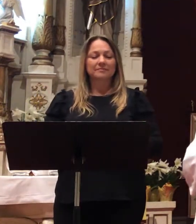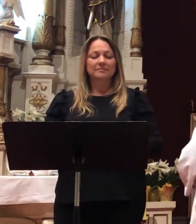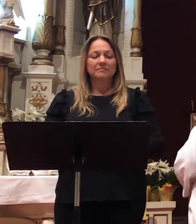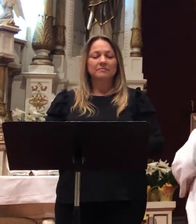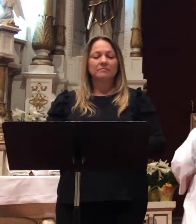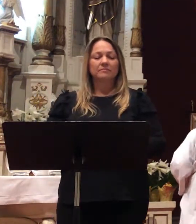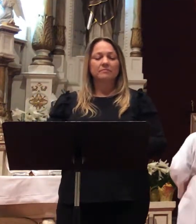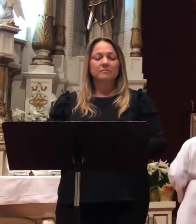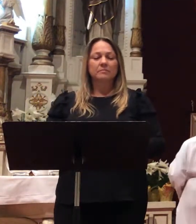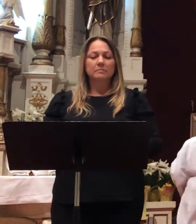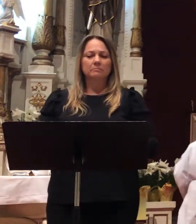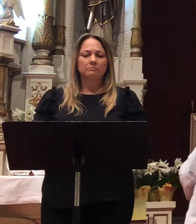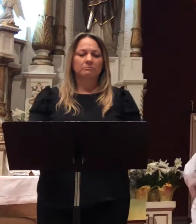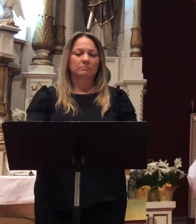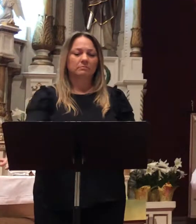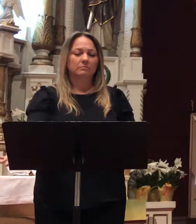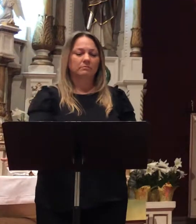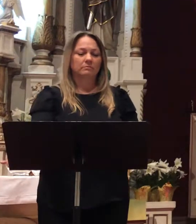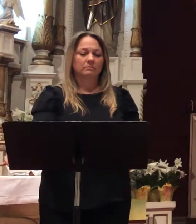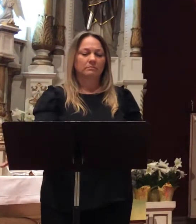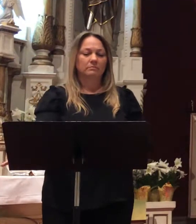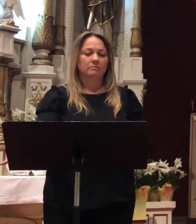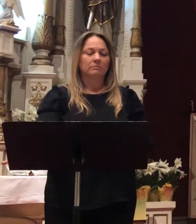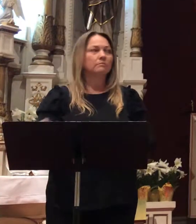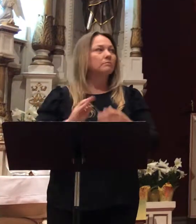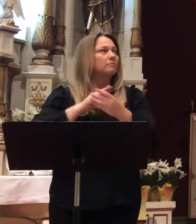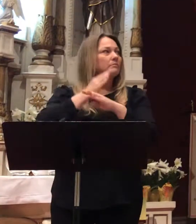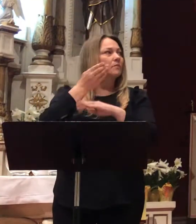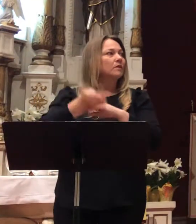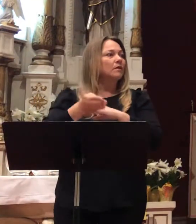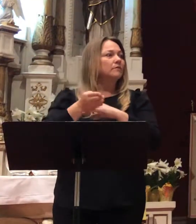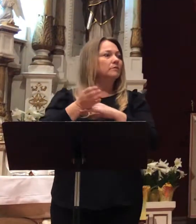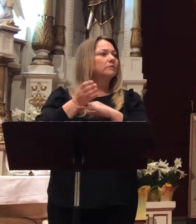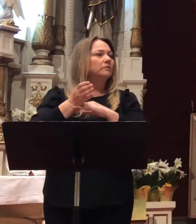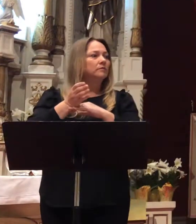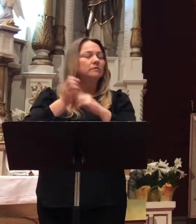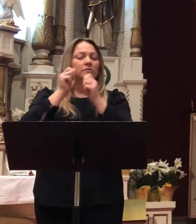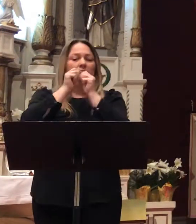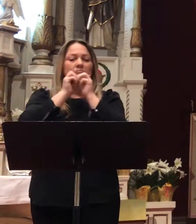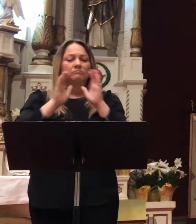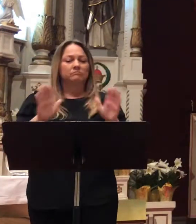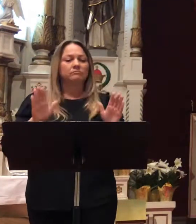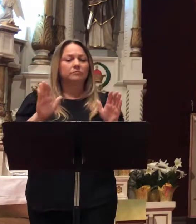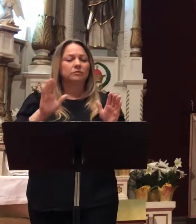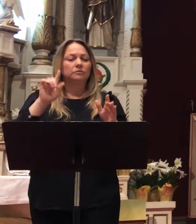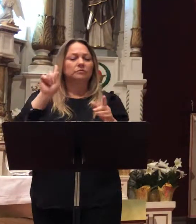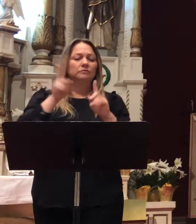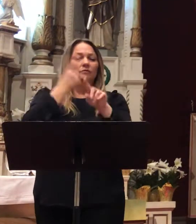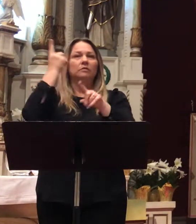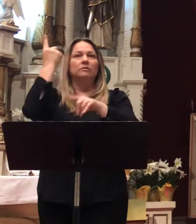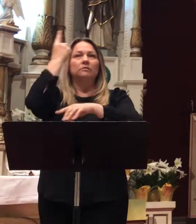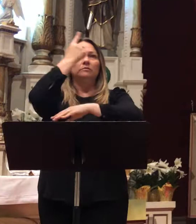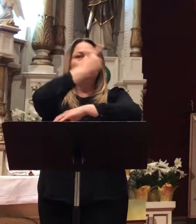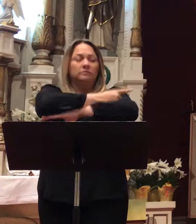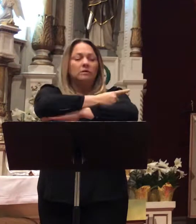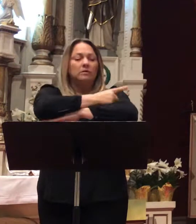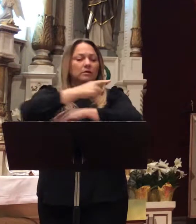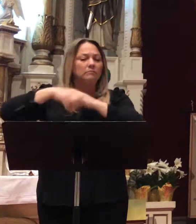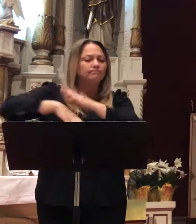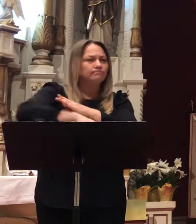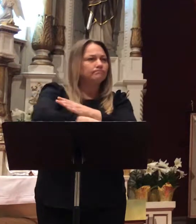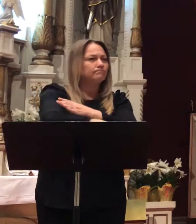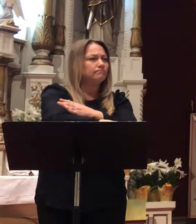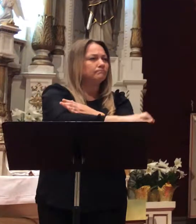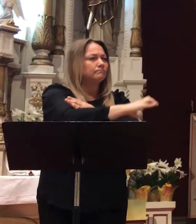After the Sabbath, as the first day of the week was dawning, Mary the